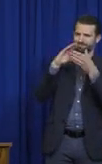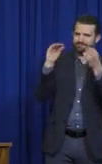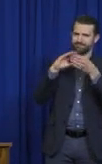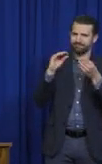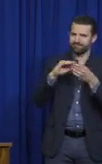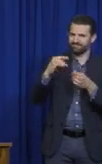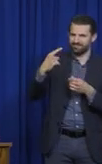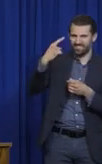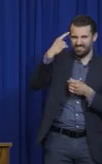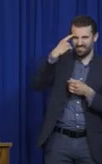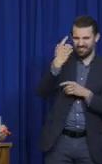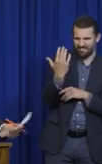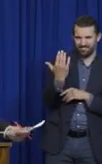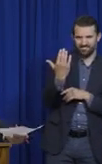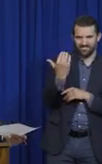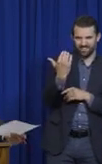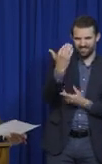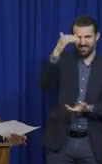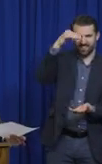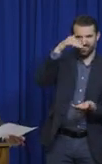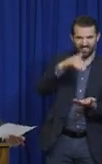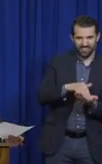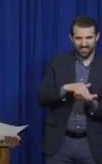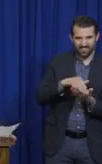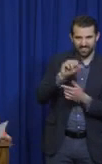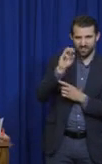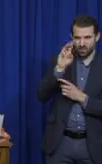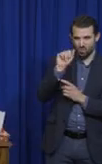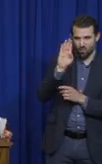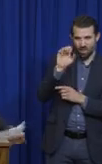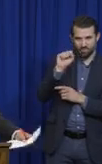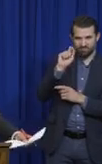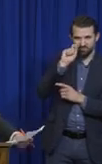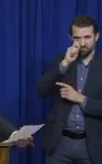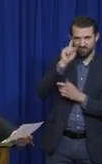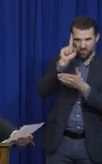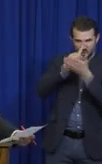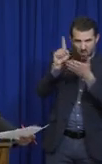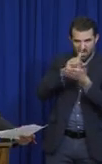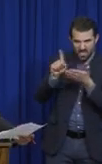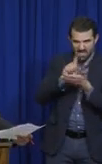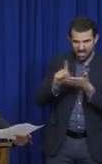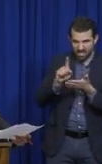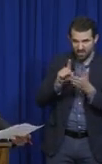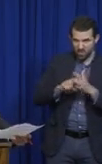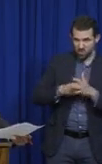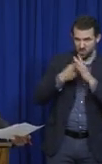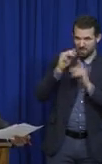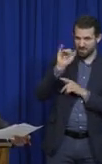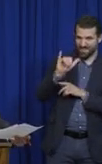15,000 Schwab tests per week coming up starting May 4th.